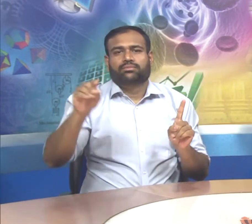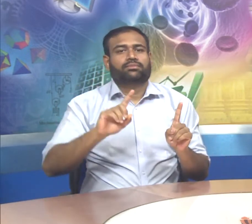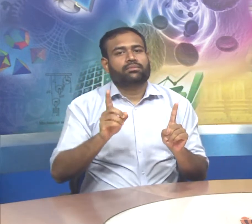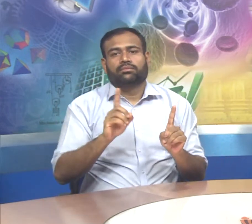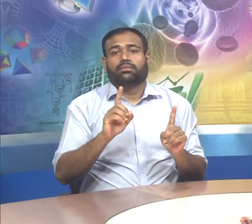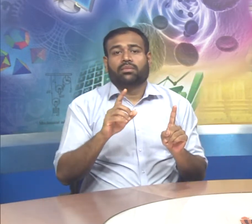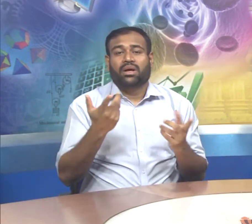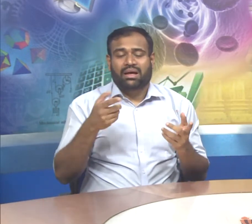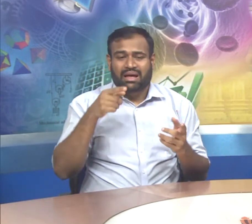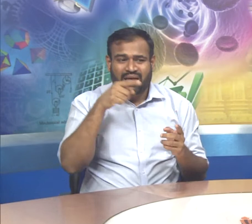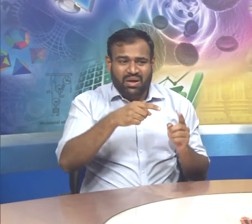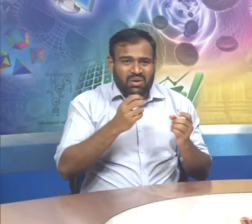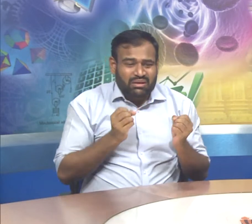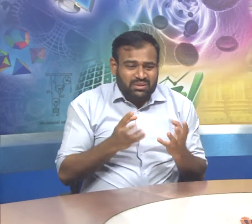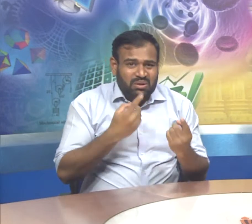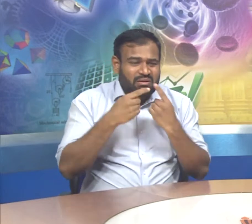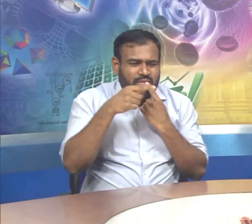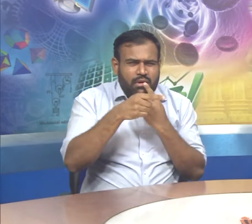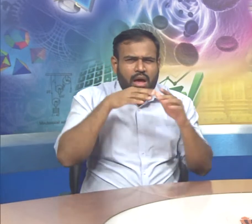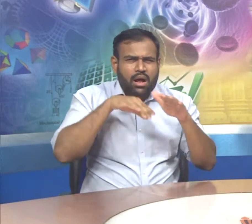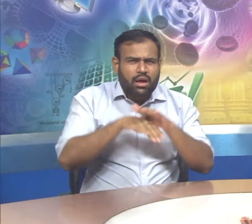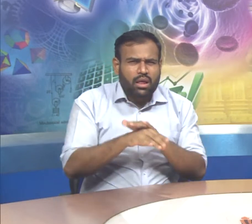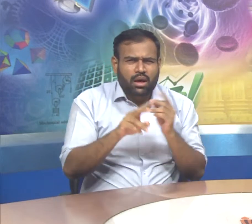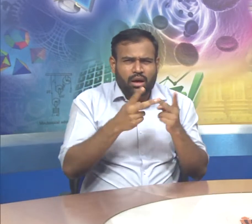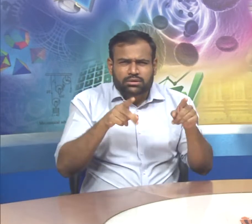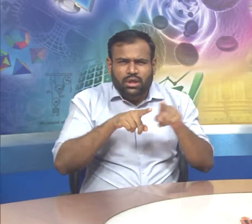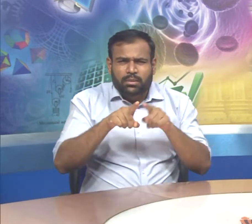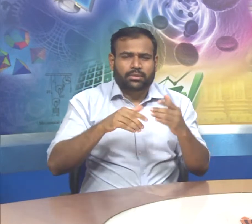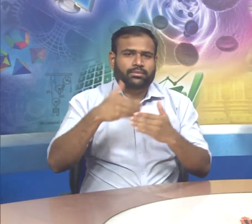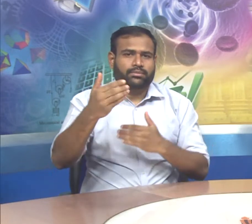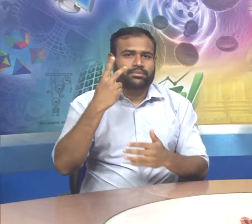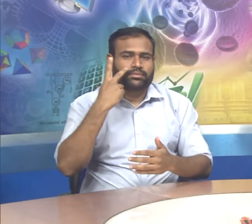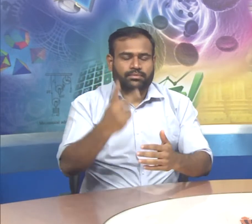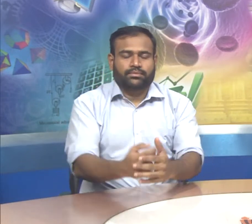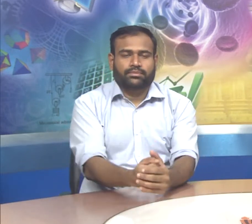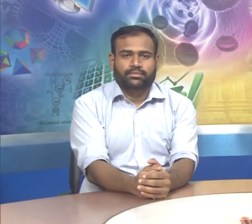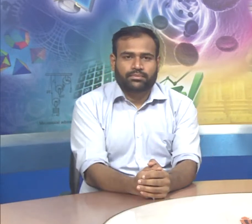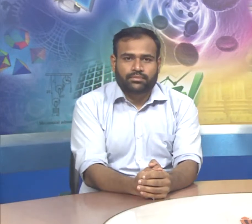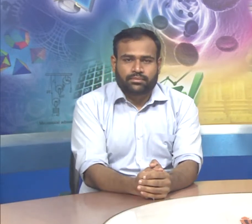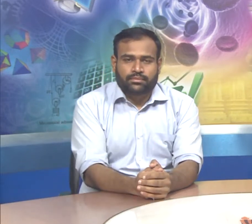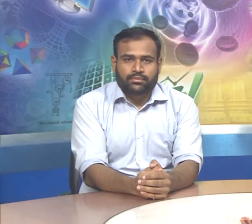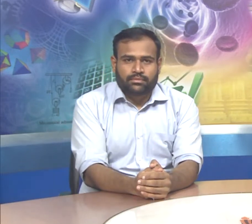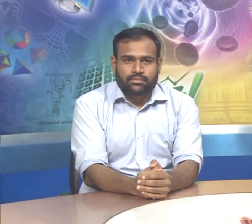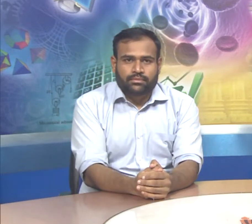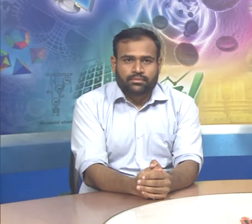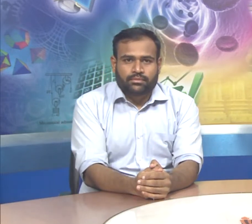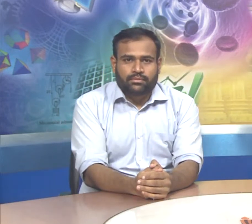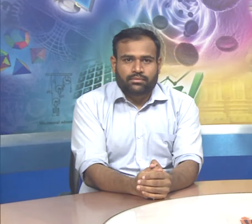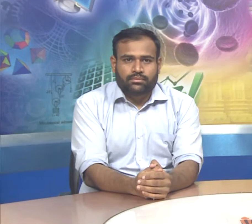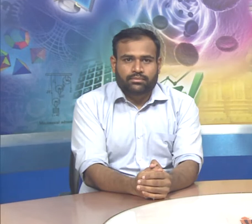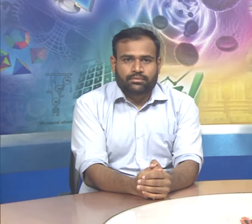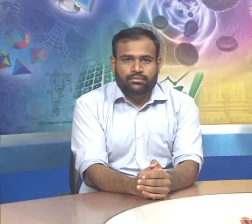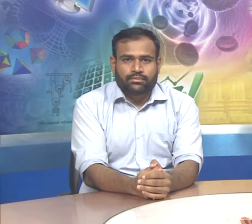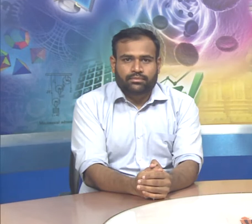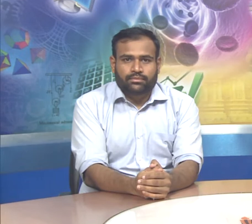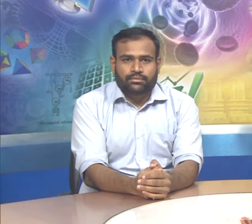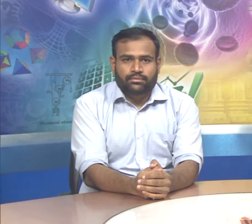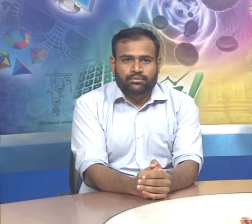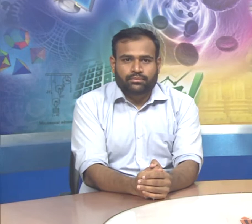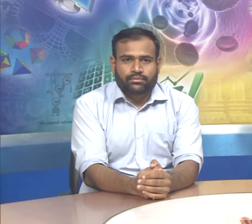The case of dispute that come under the original jurisdiction